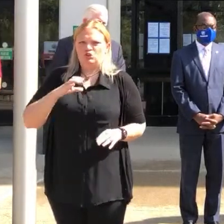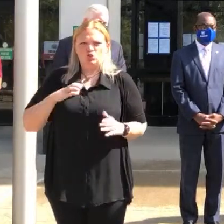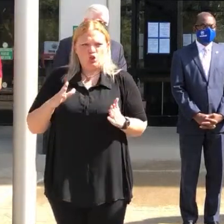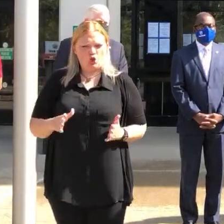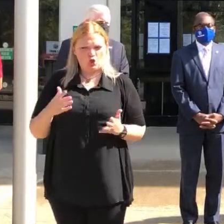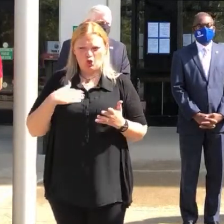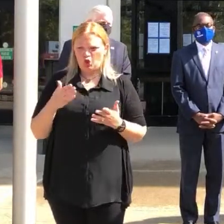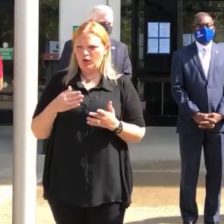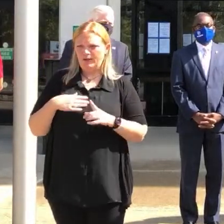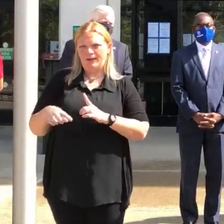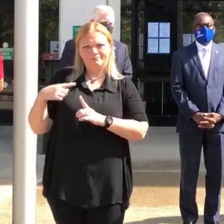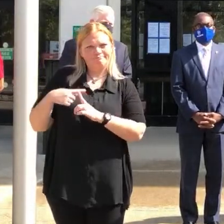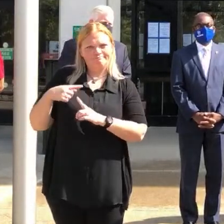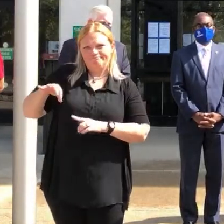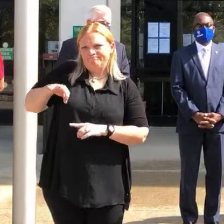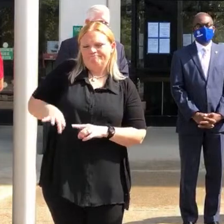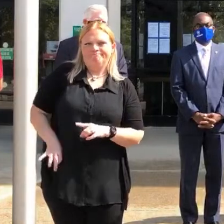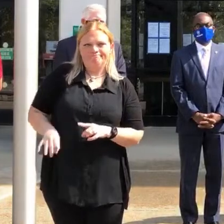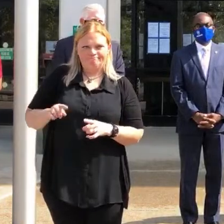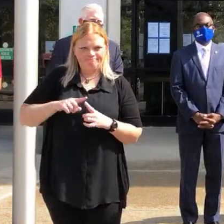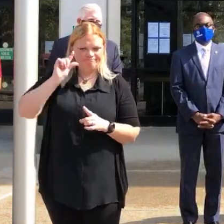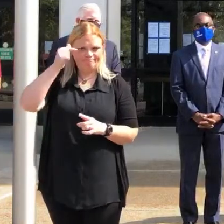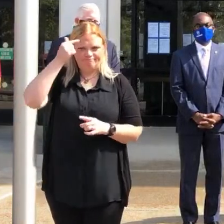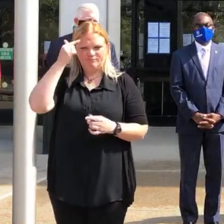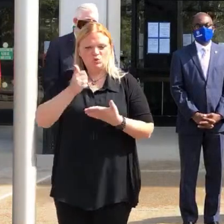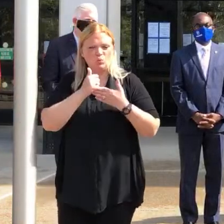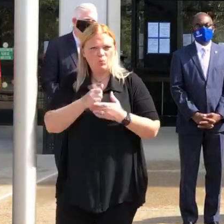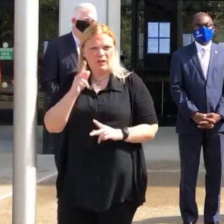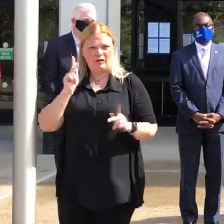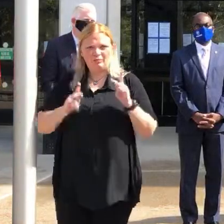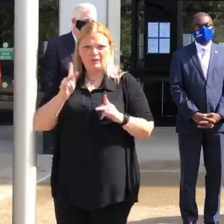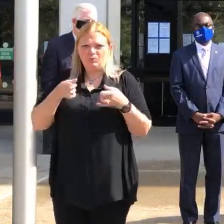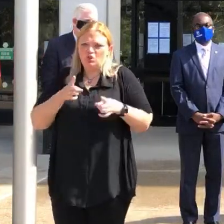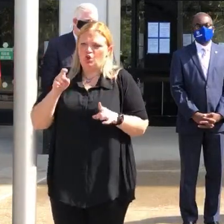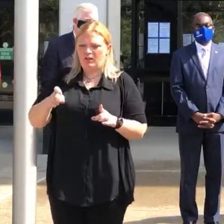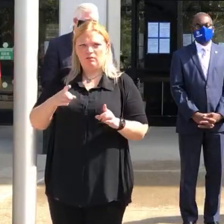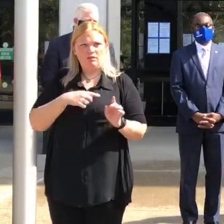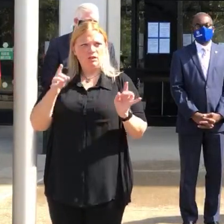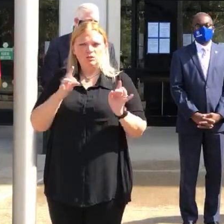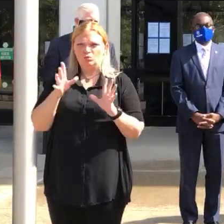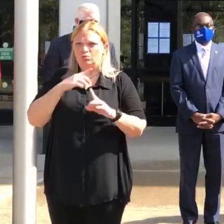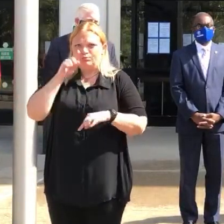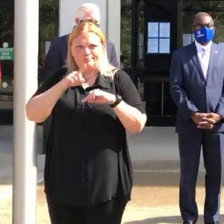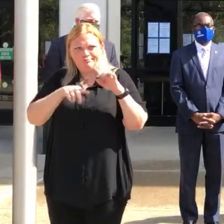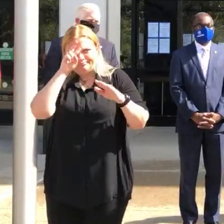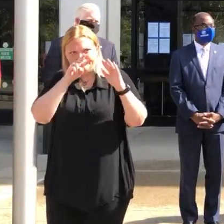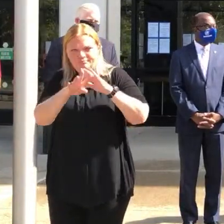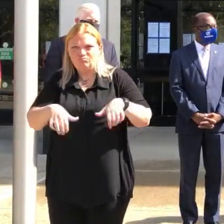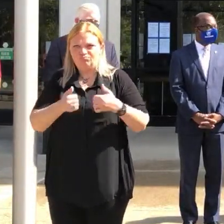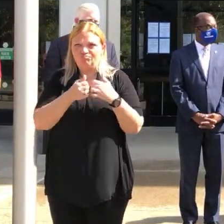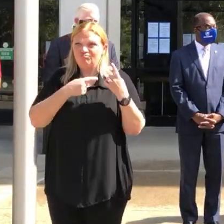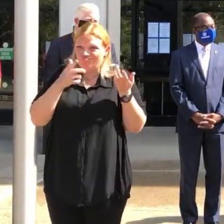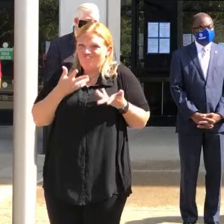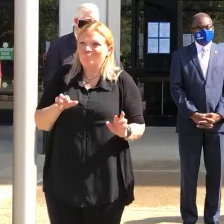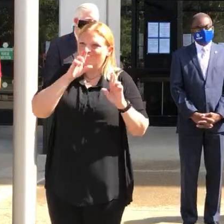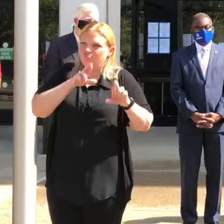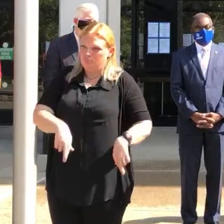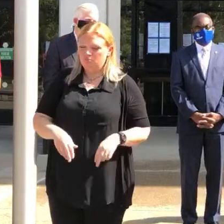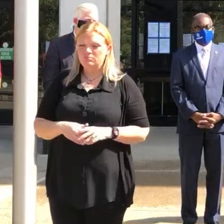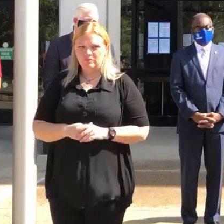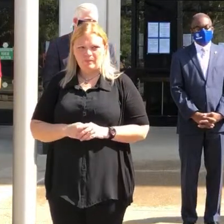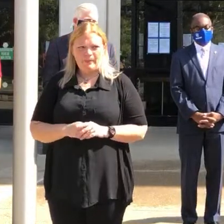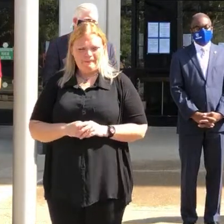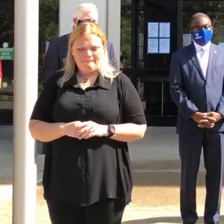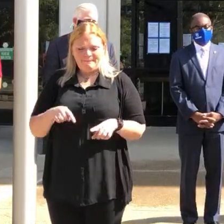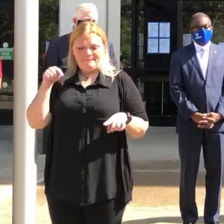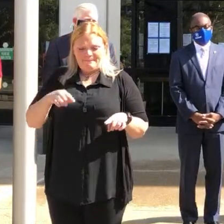county government, with helping residents during this unprecedented challenge, and they have responded.